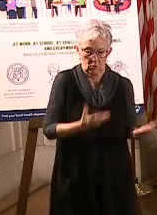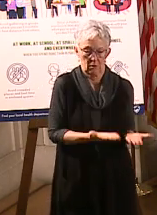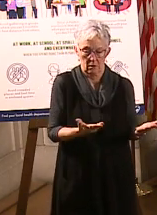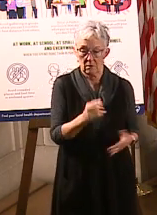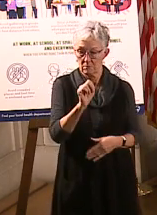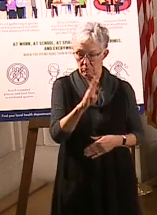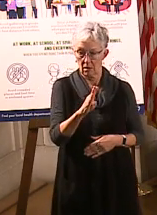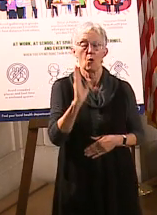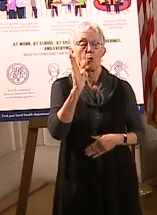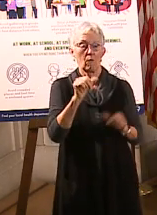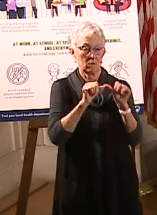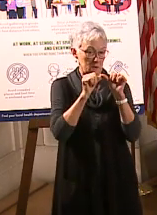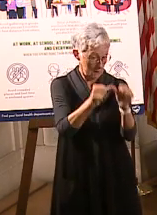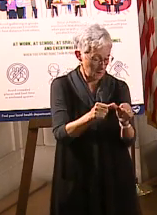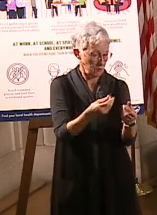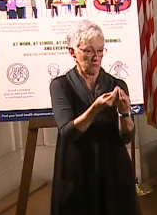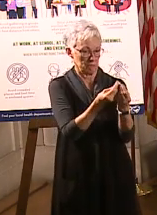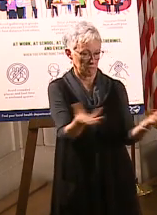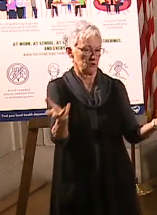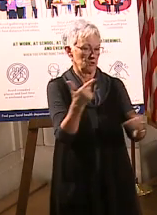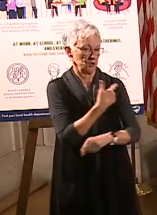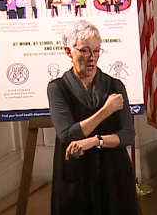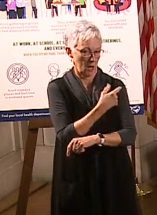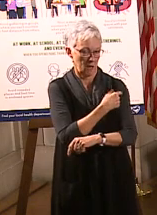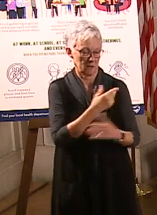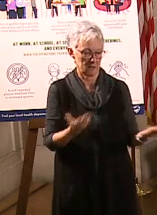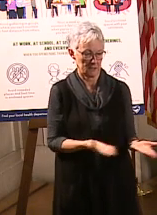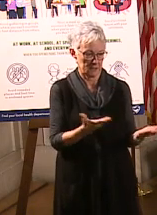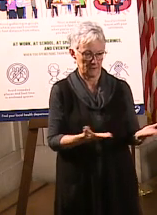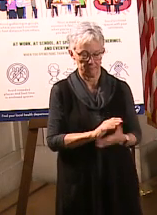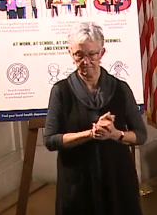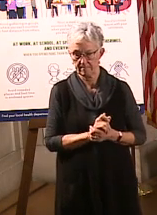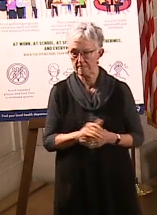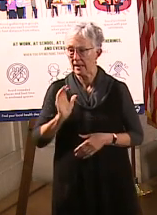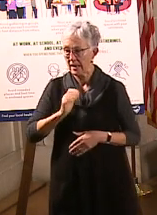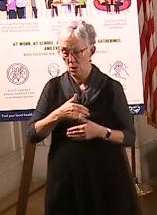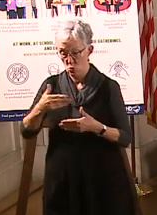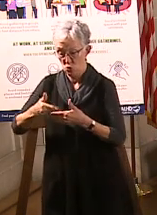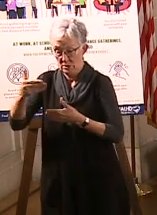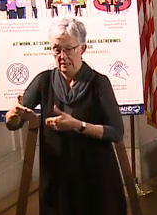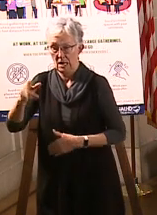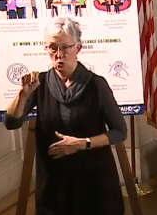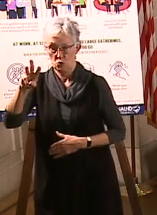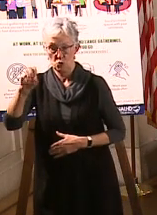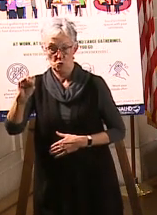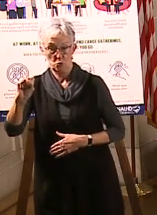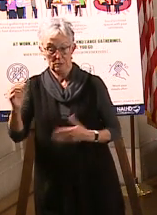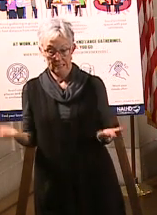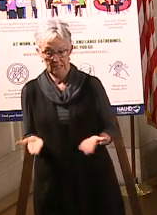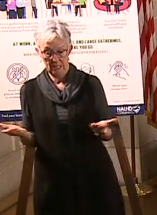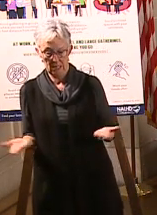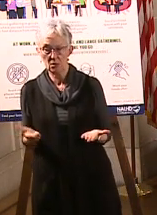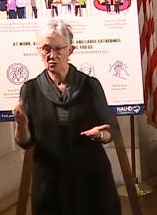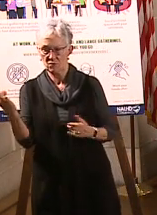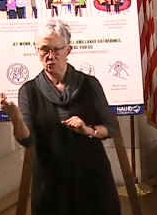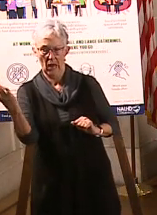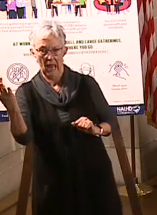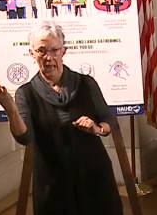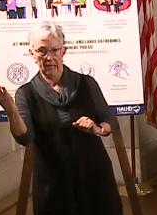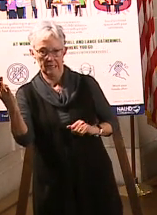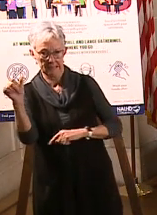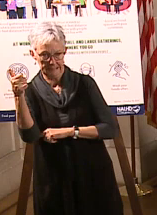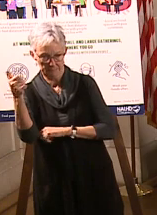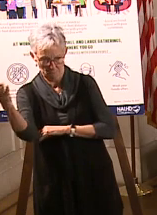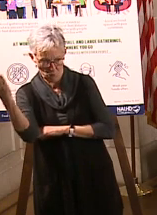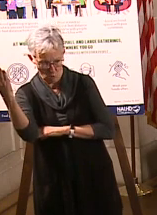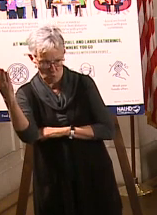ahead and just remind everybody, we've got the upcoming schedule is Friday at 10 a.m. that we will have our next press briefing. And then next week, the State of the